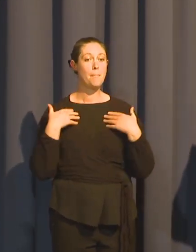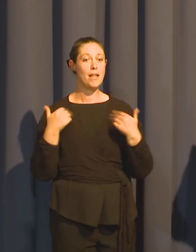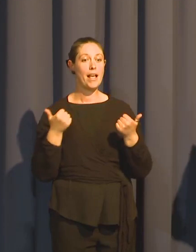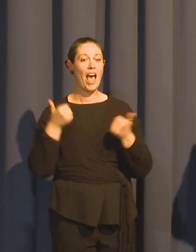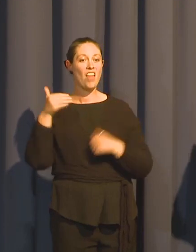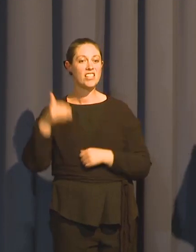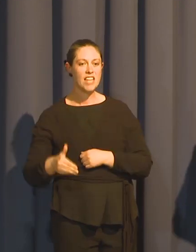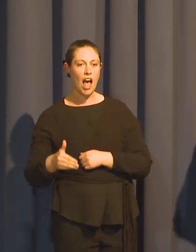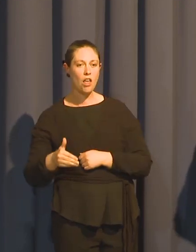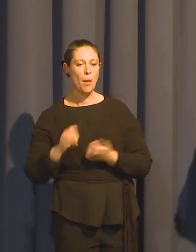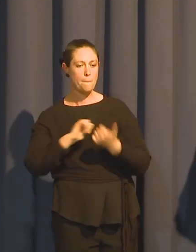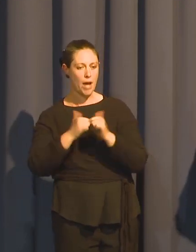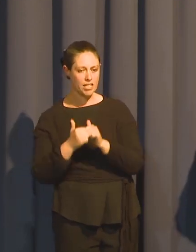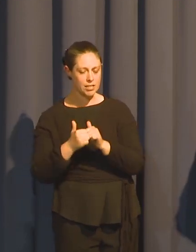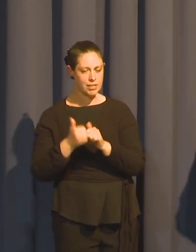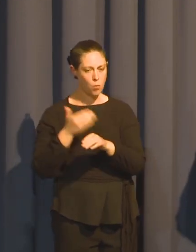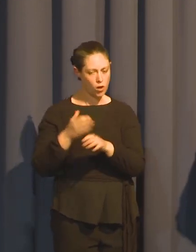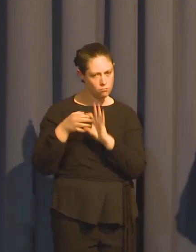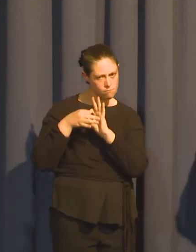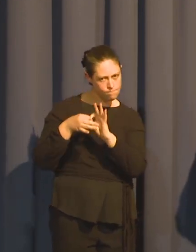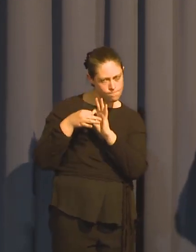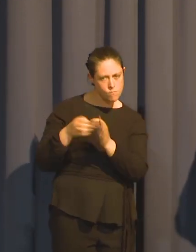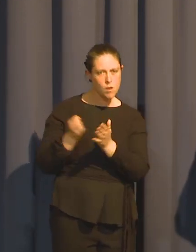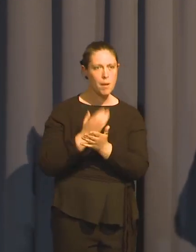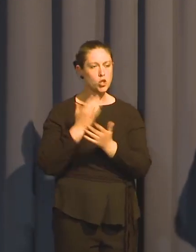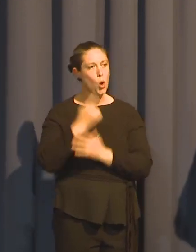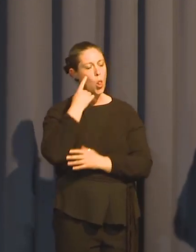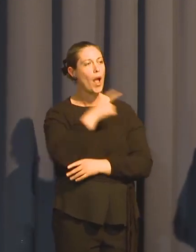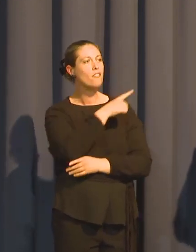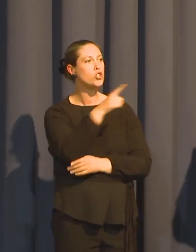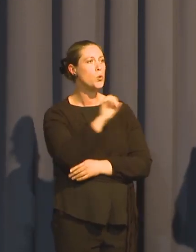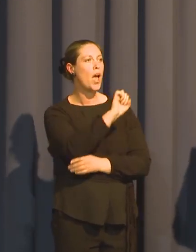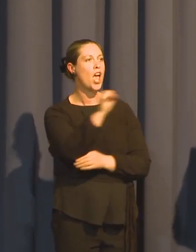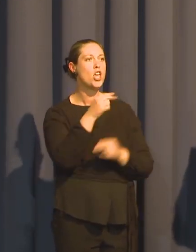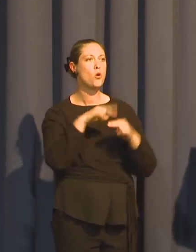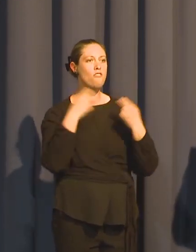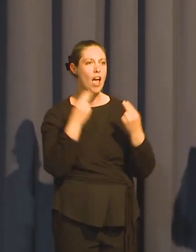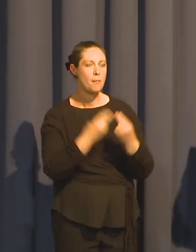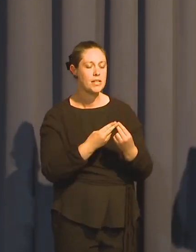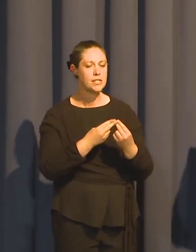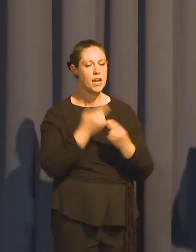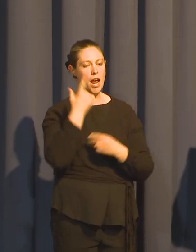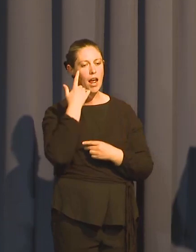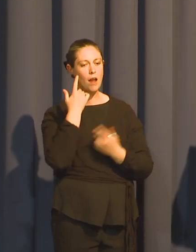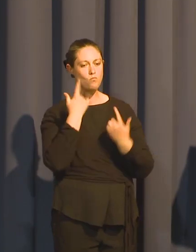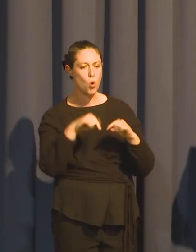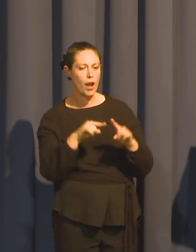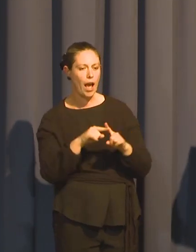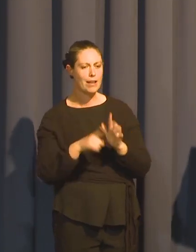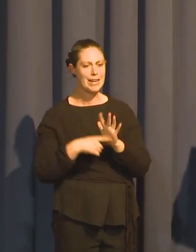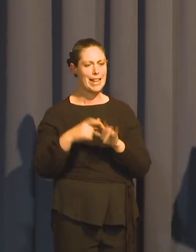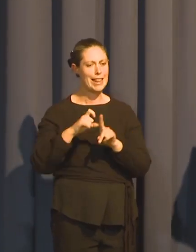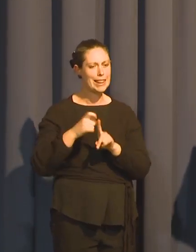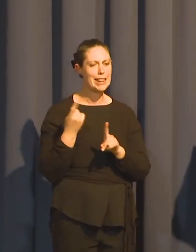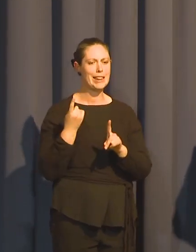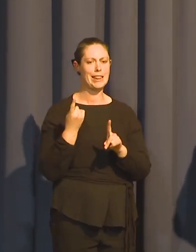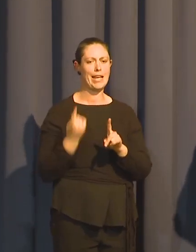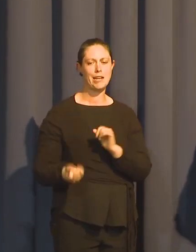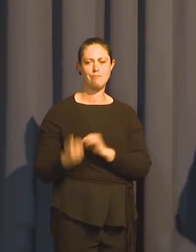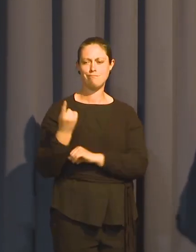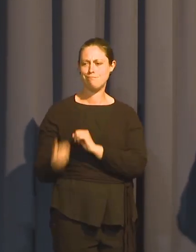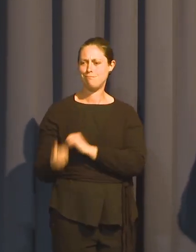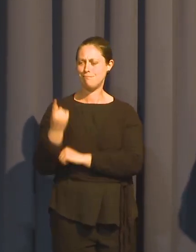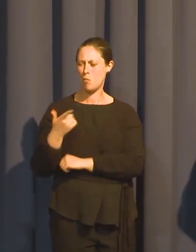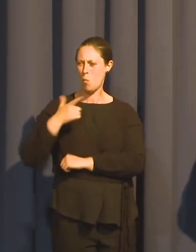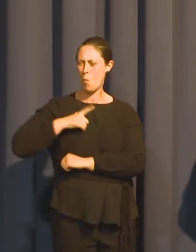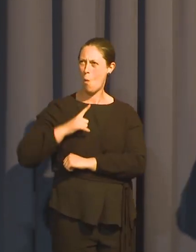that we can to look after you and your families and get to the bottom of the elevated lead readings. I do want to thank a few people.